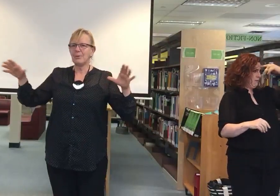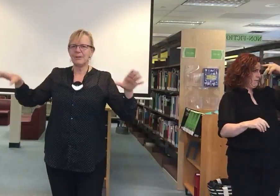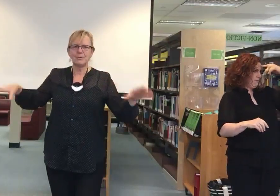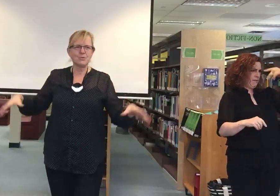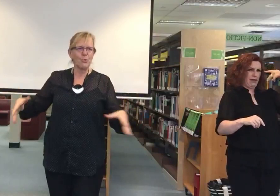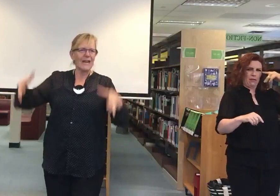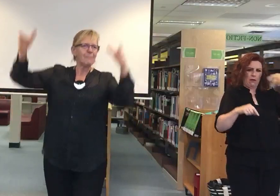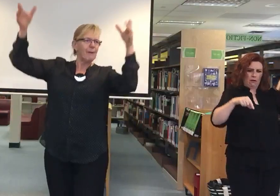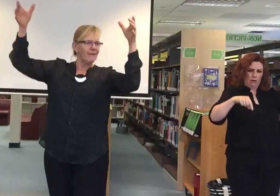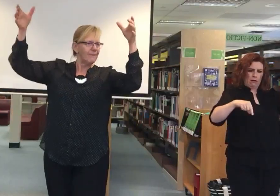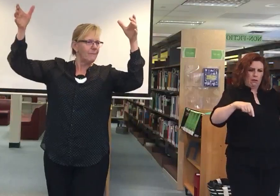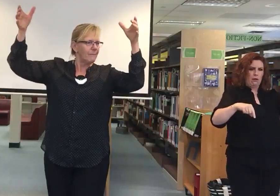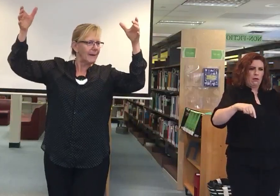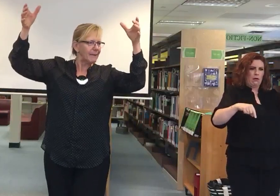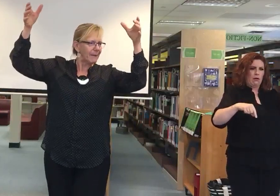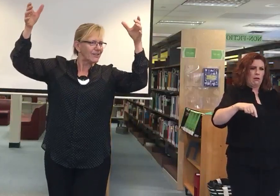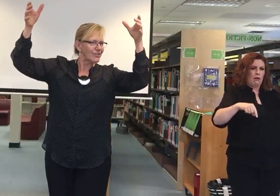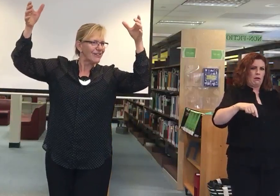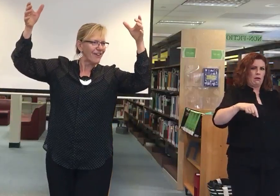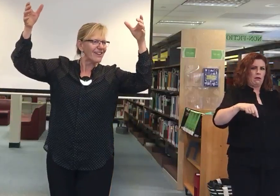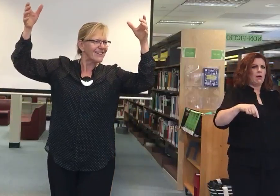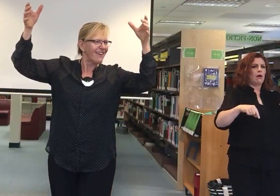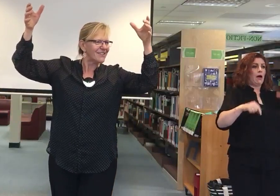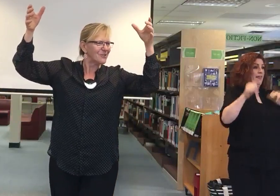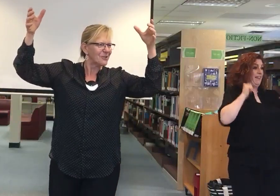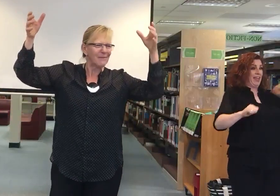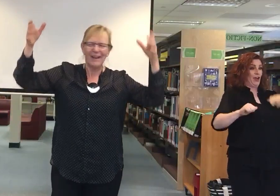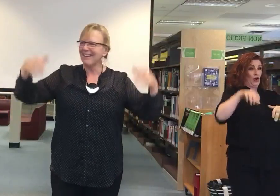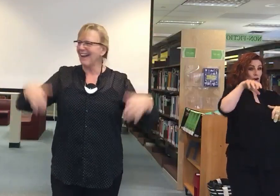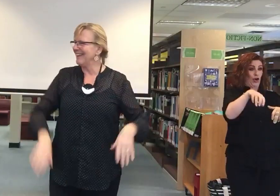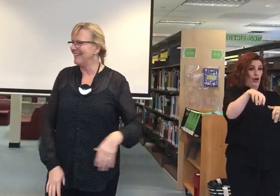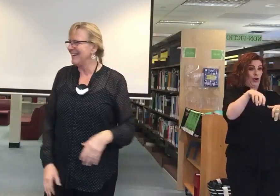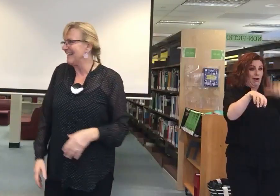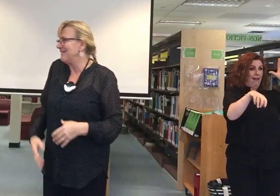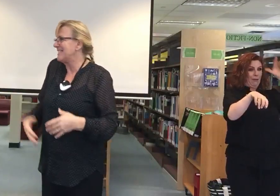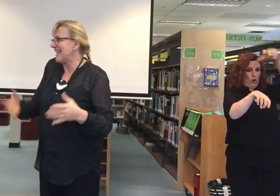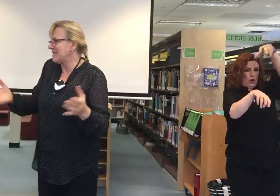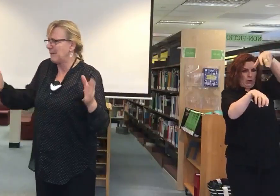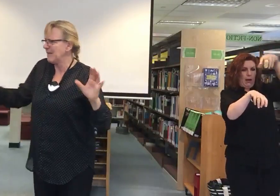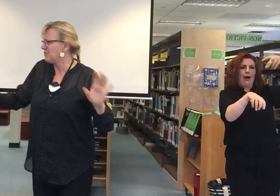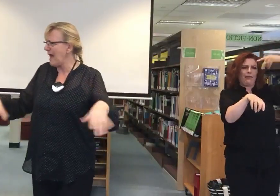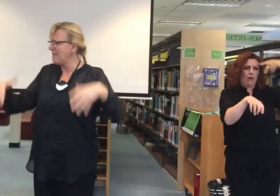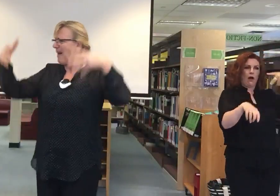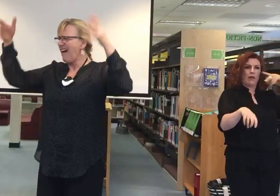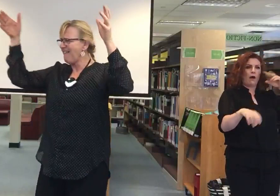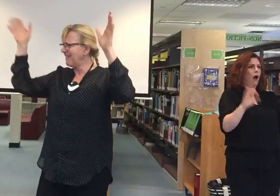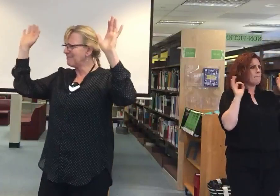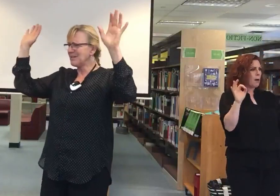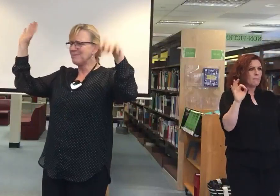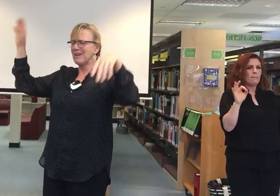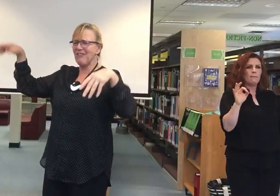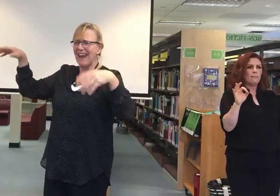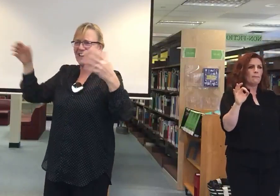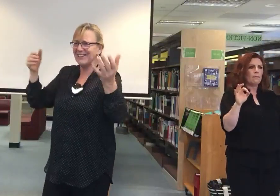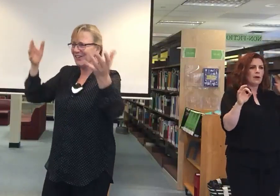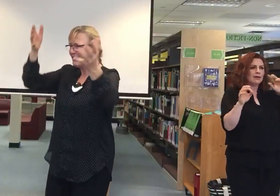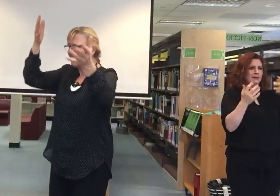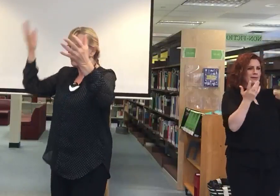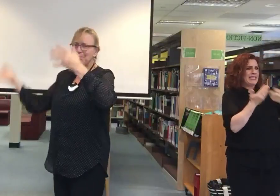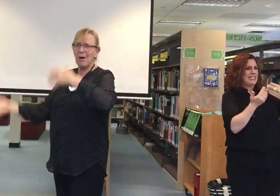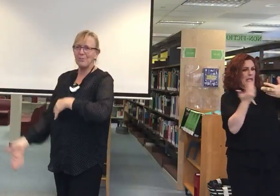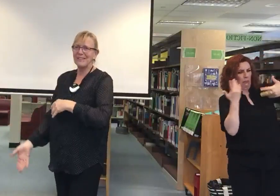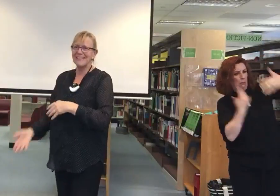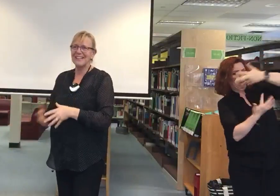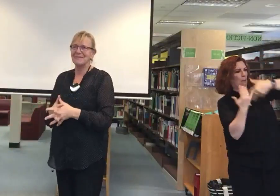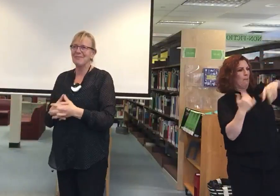the library was right above Michael J. Fox Auditorium, and I think I even said to people, it's right above, it's gonna be great, you know, and